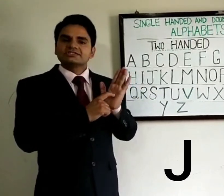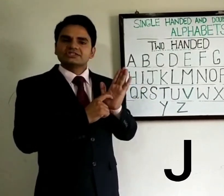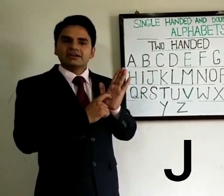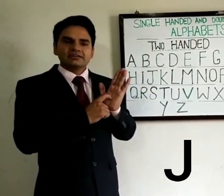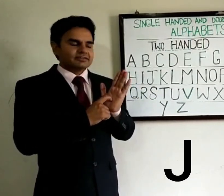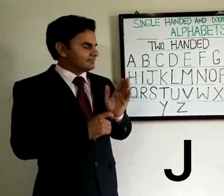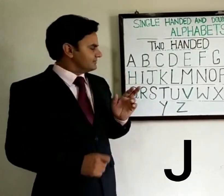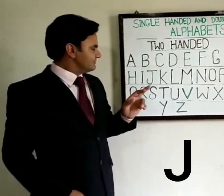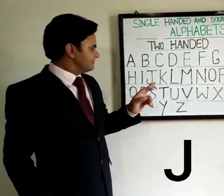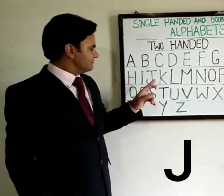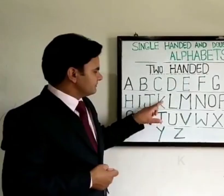J,